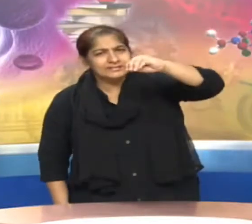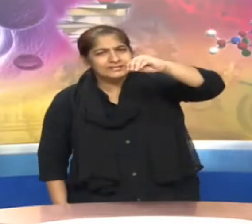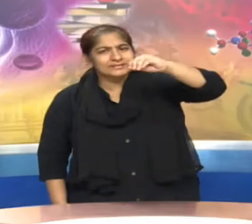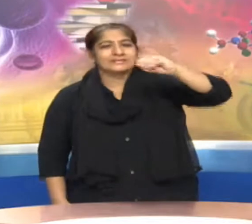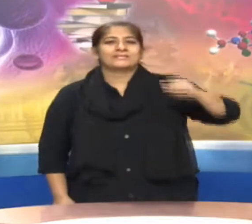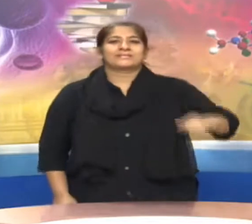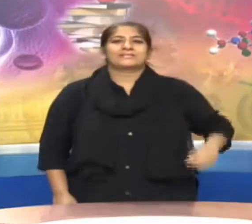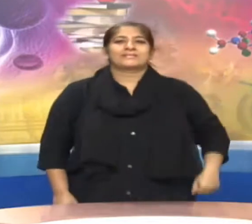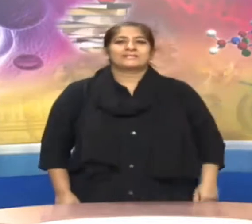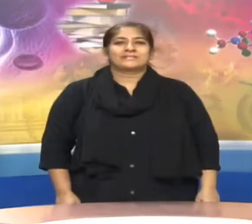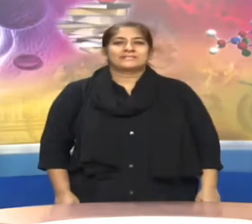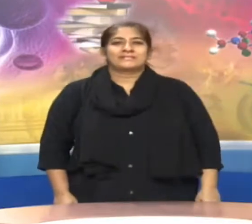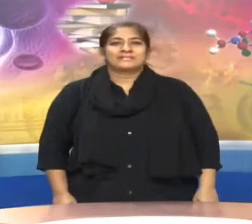Incentive.